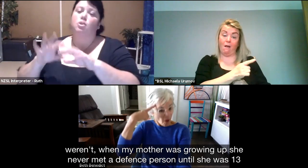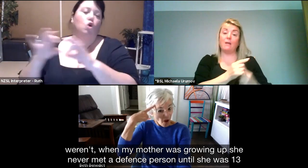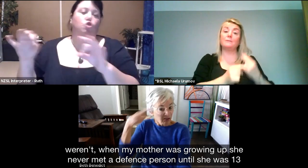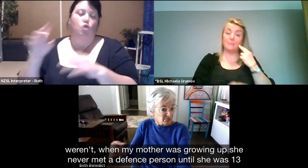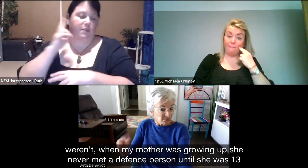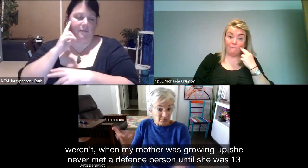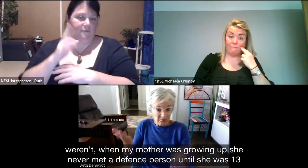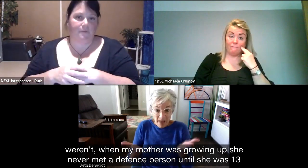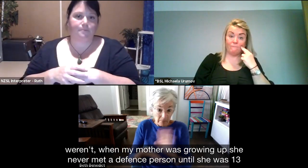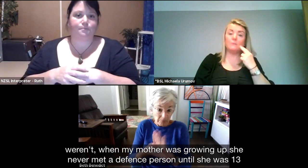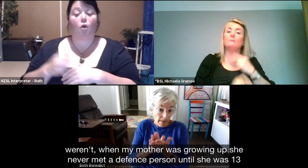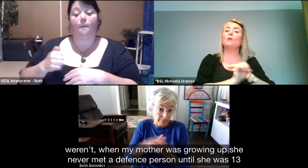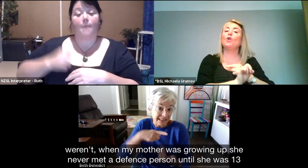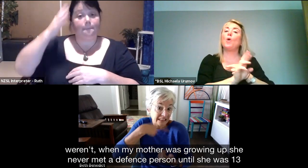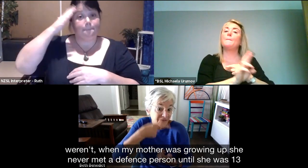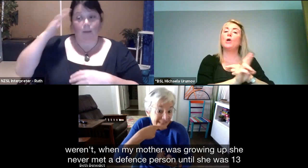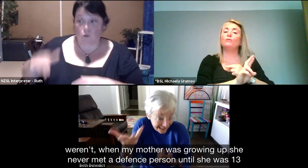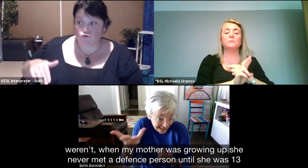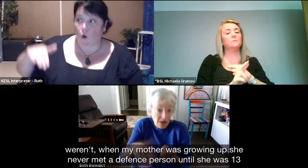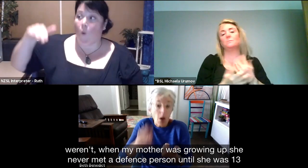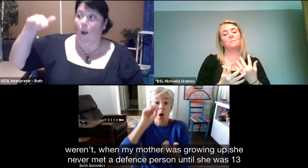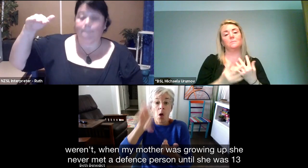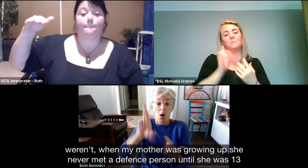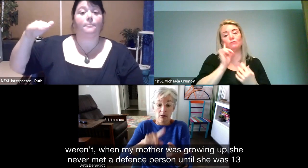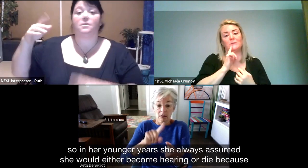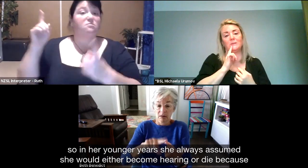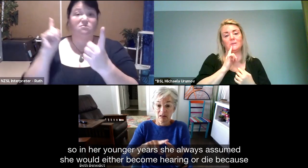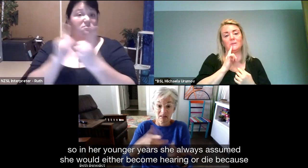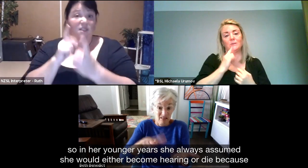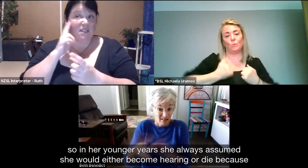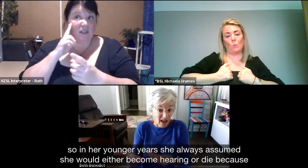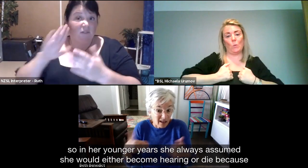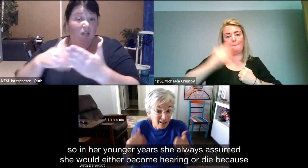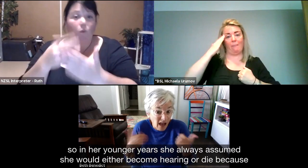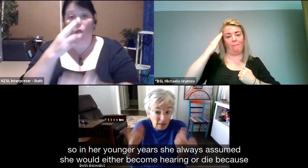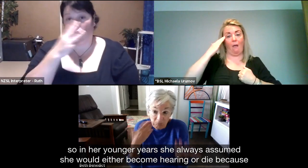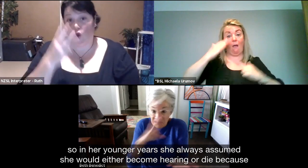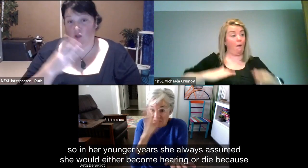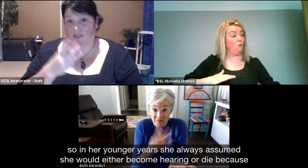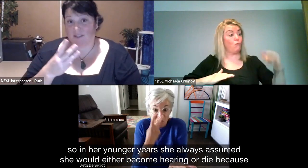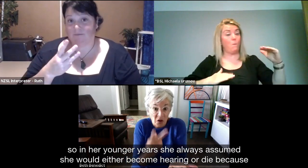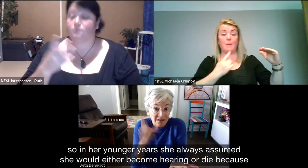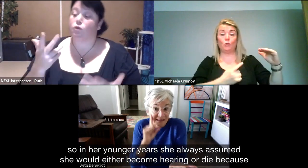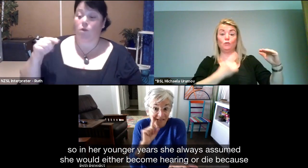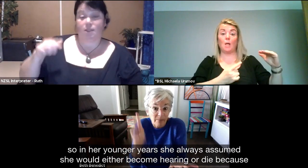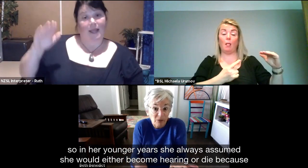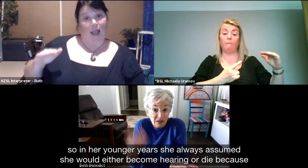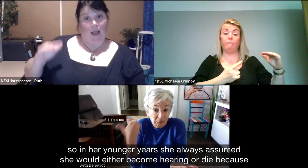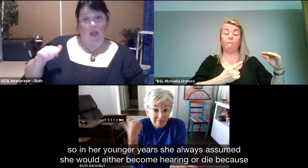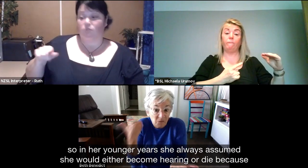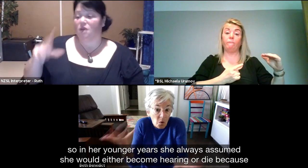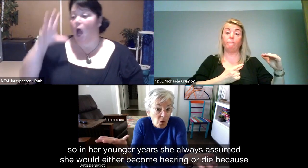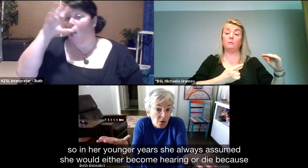growing up, she never met a deaf person until she was 13. So in her younger years, she always assumed that she would either